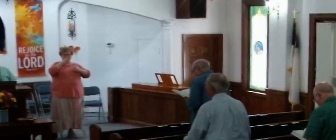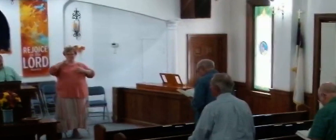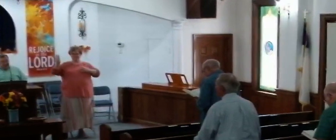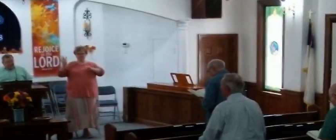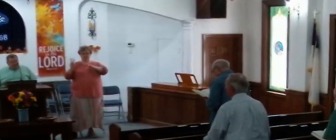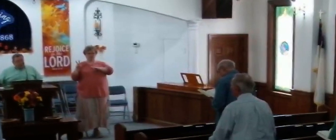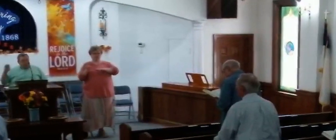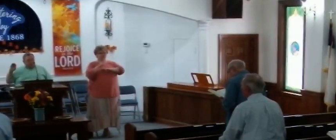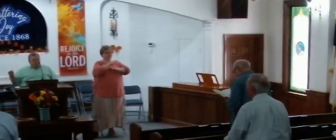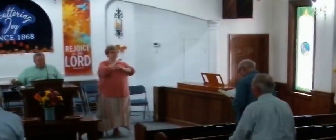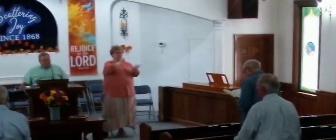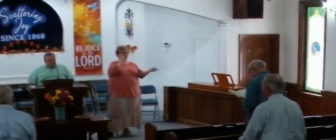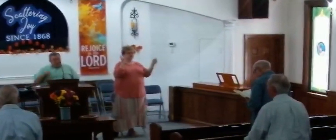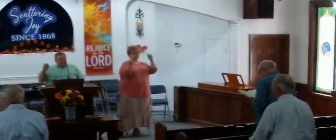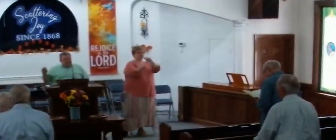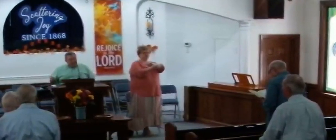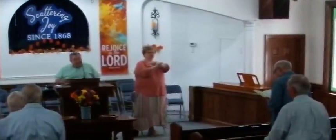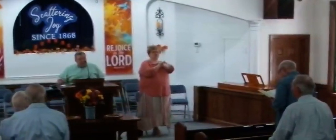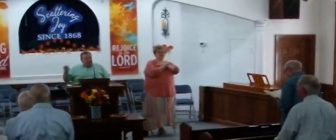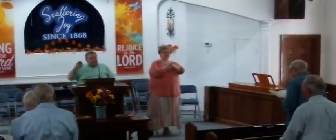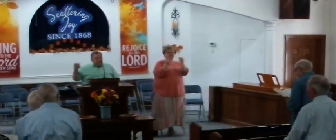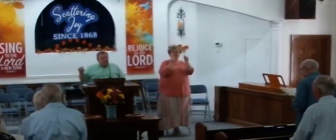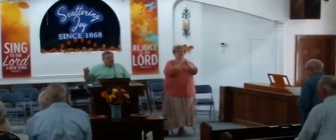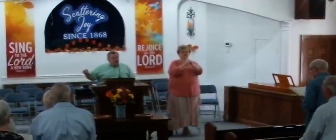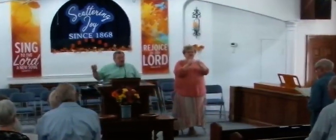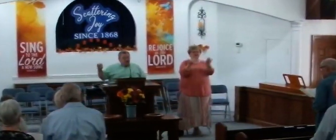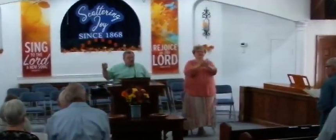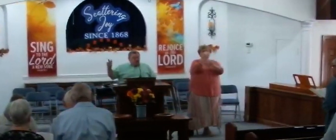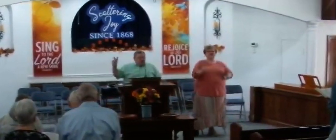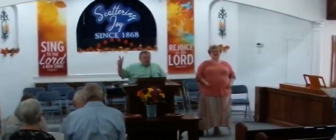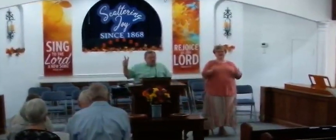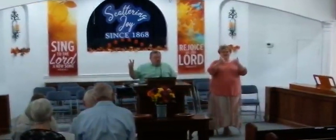Be transformed with life